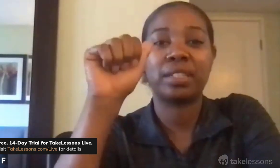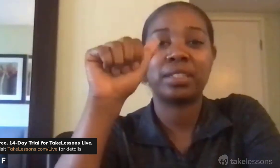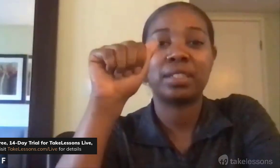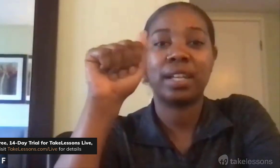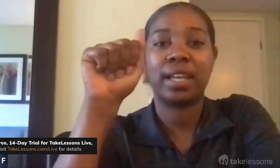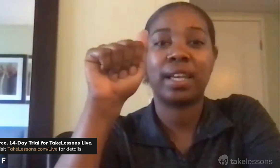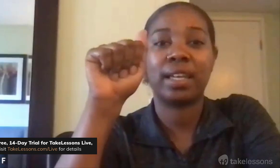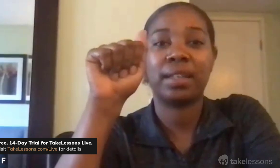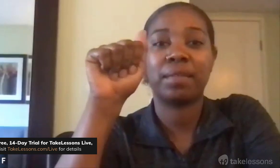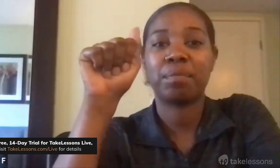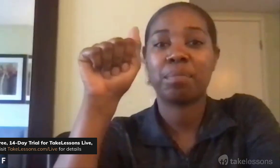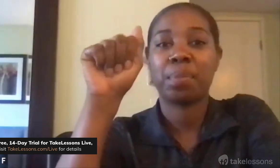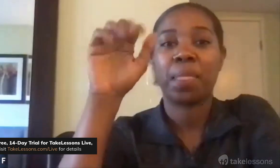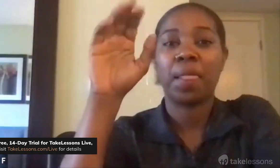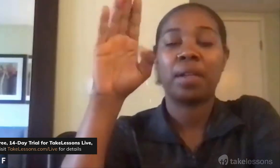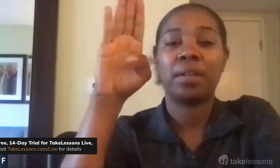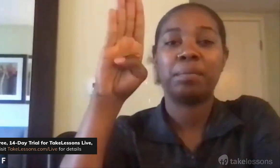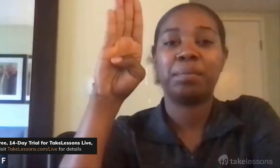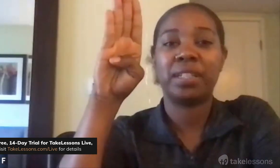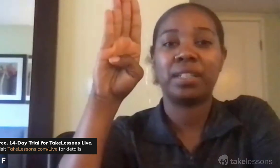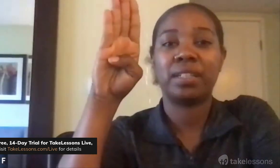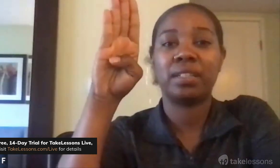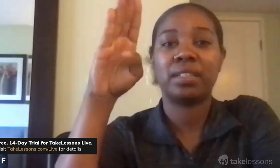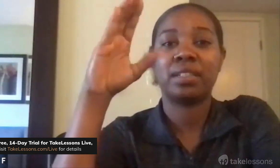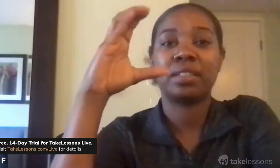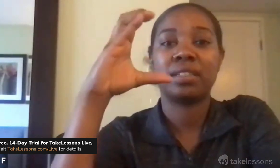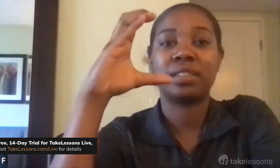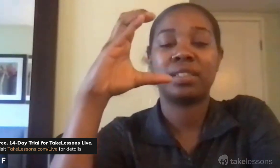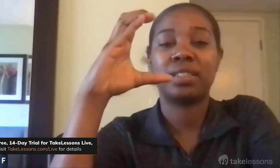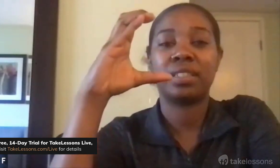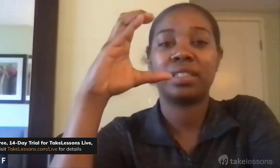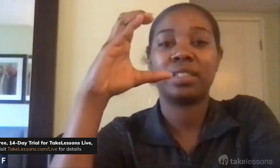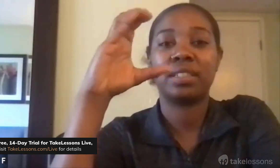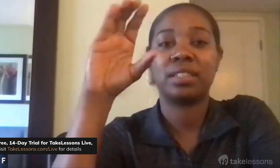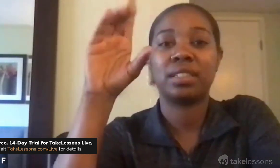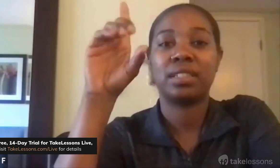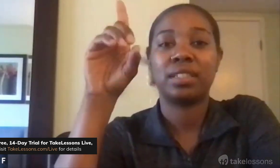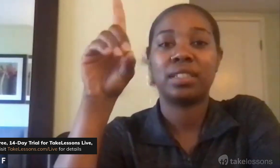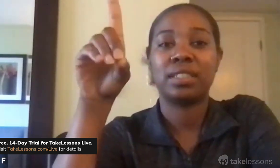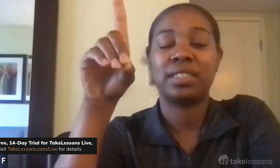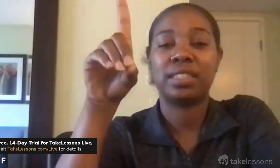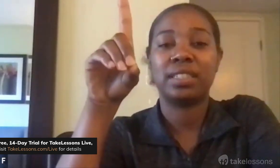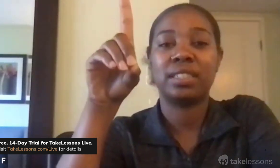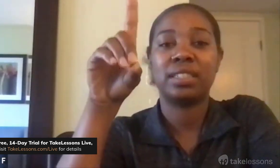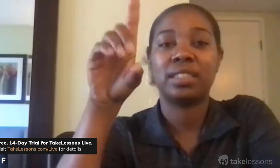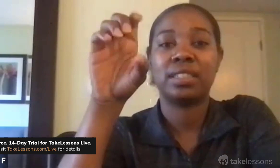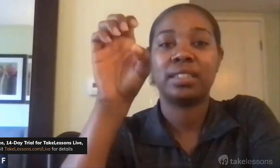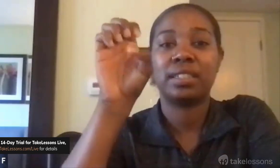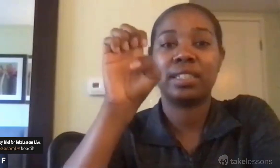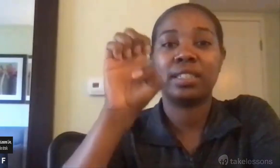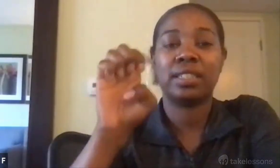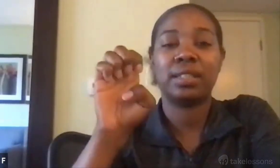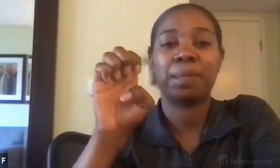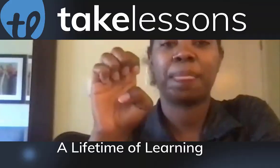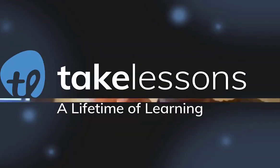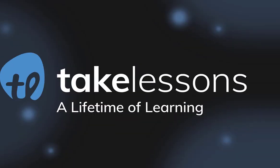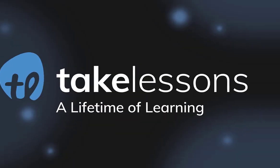beginning, A, B, C, D, E.